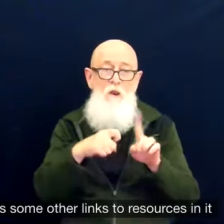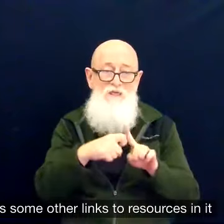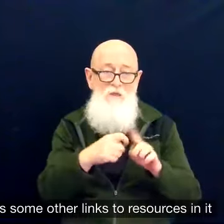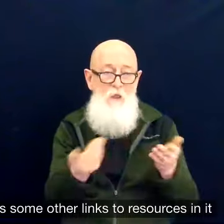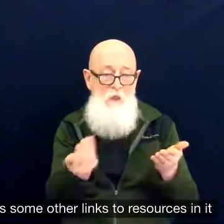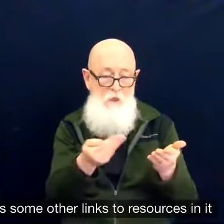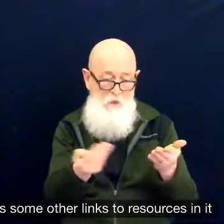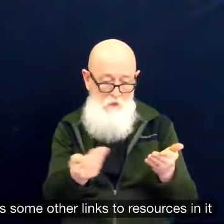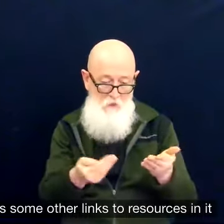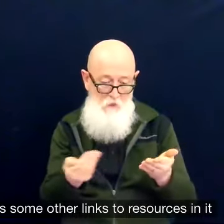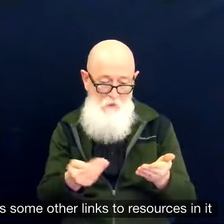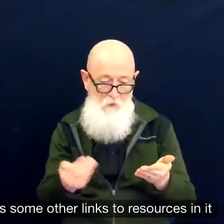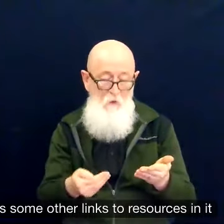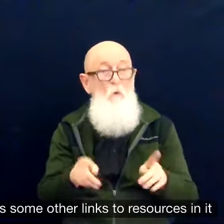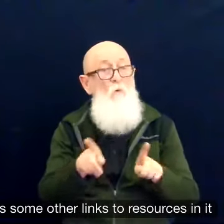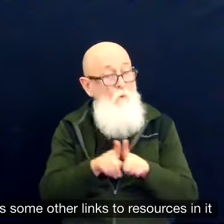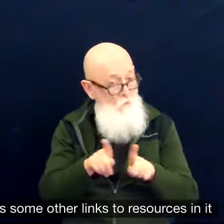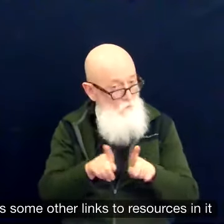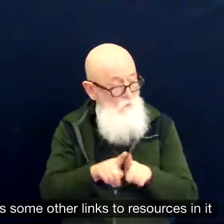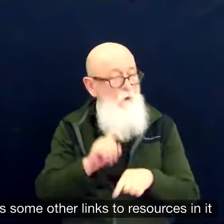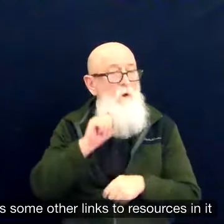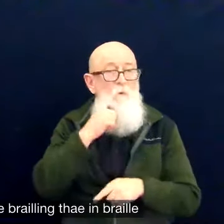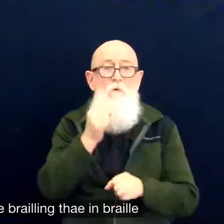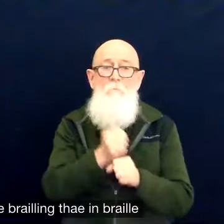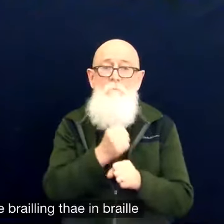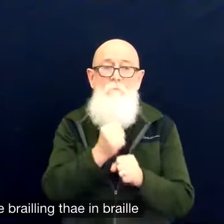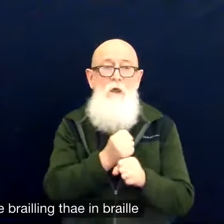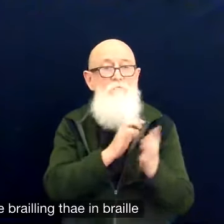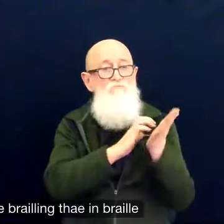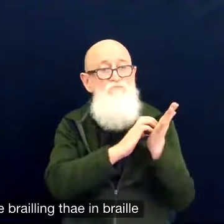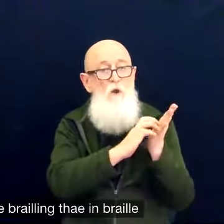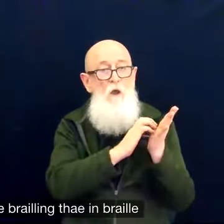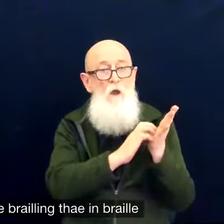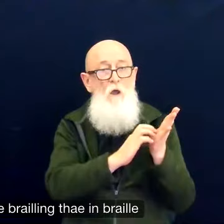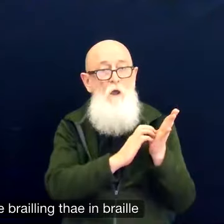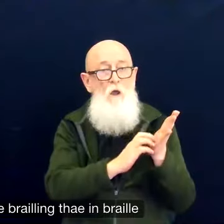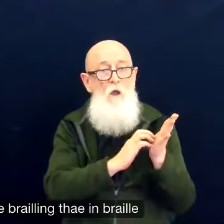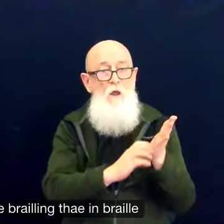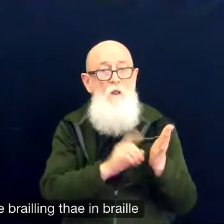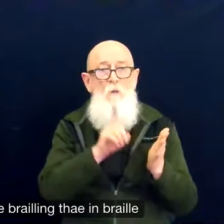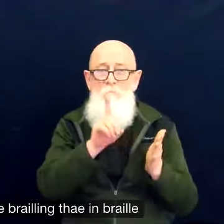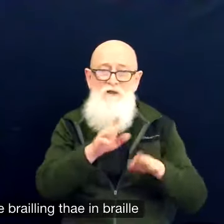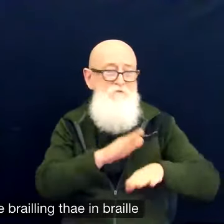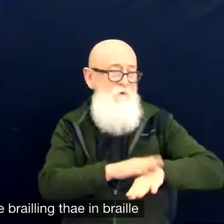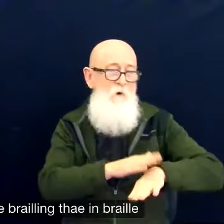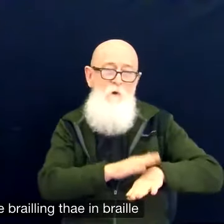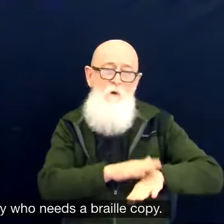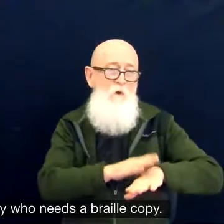who needs a braille copy of it. That will take a little bit longer, but we will get that to you as soon as possible.